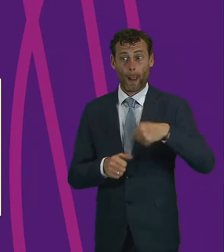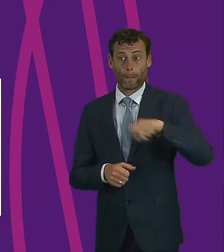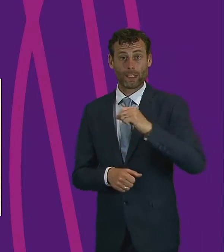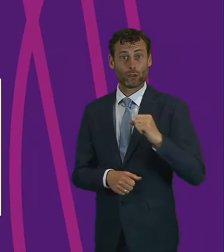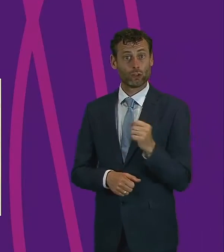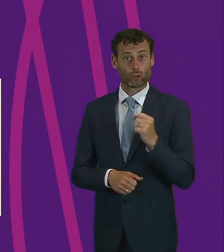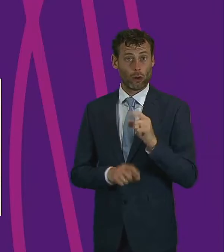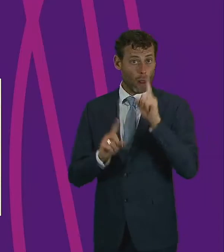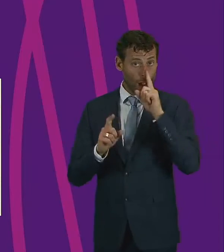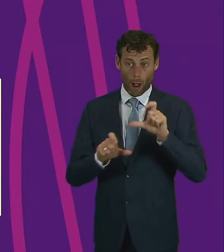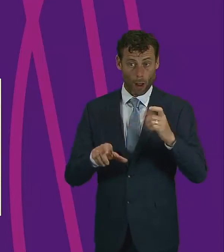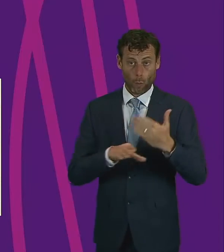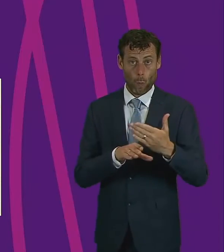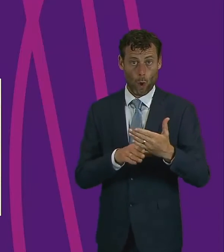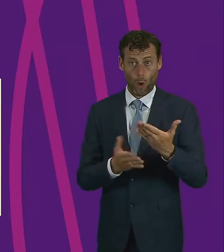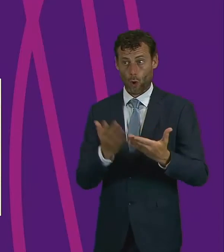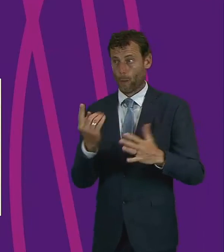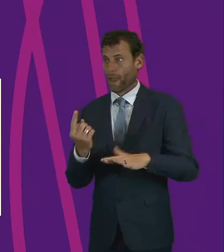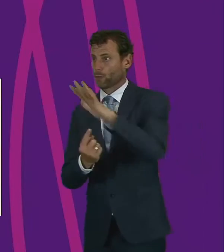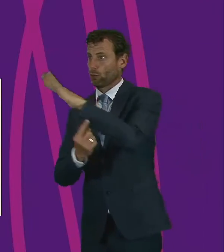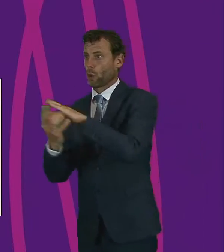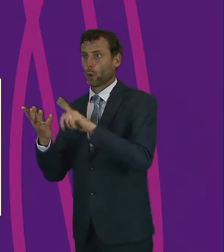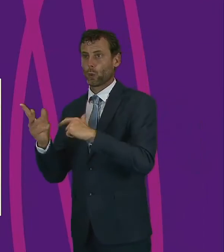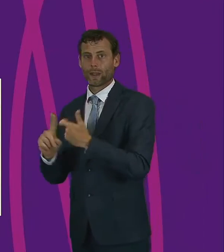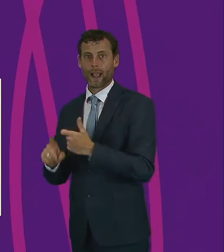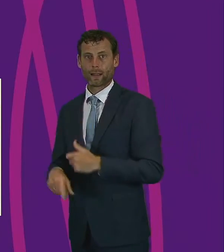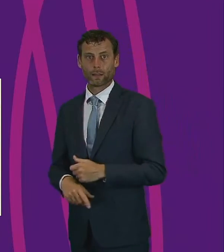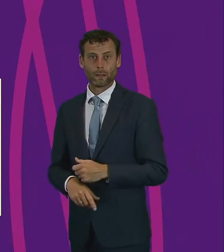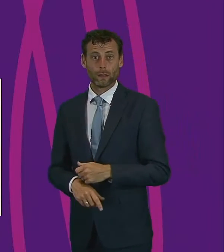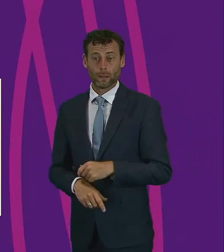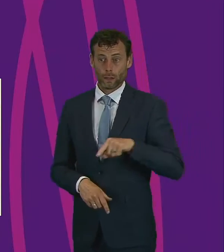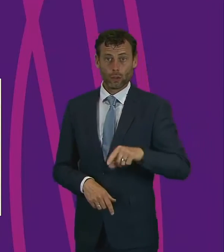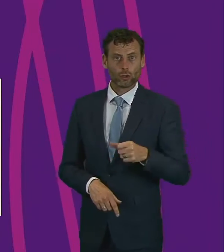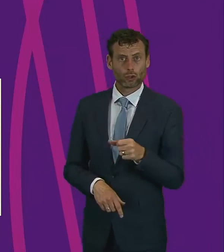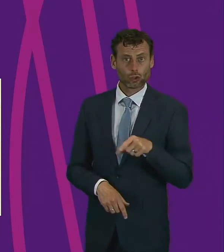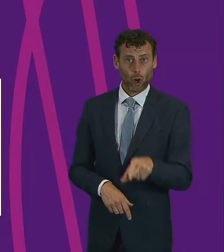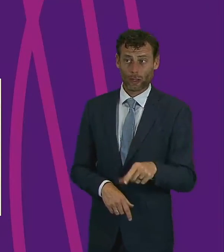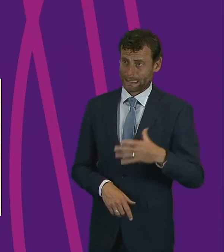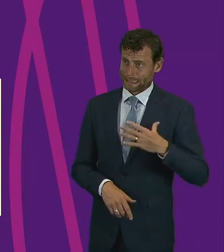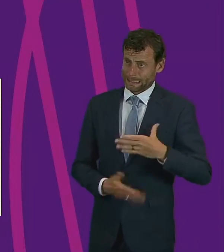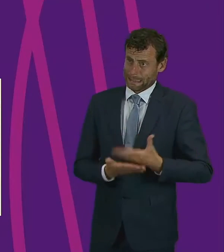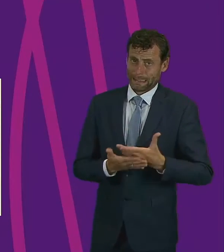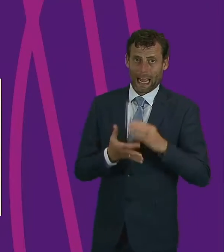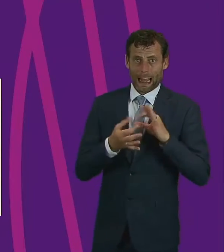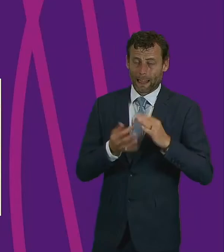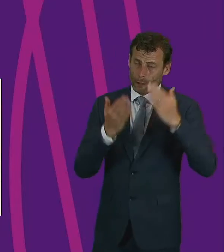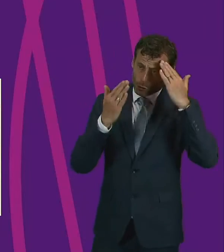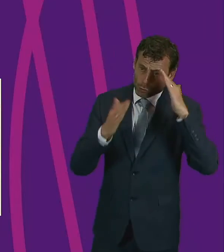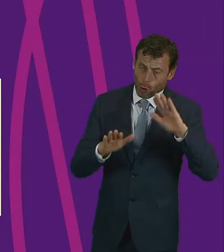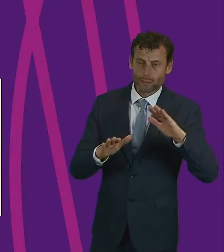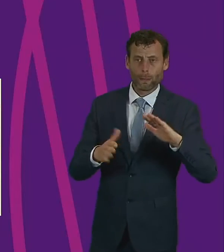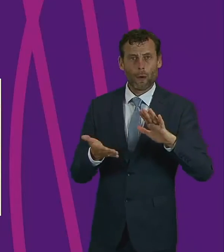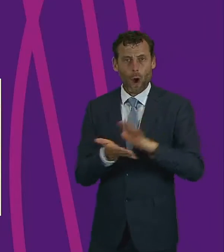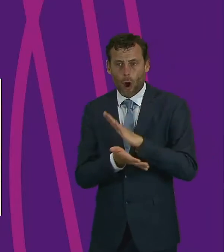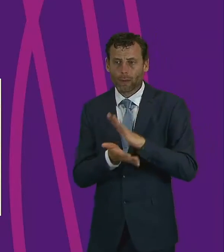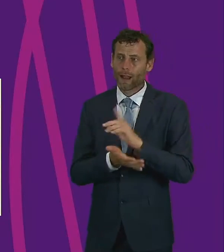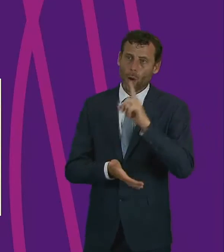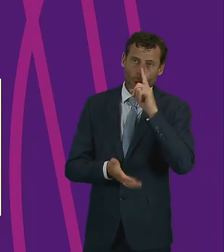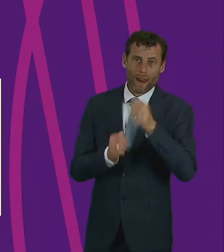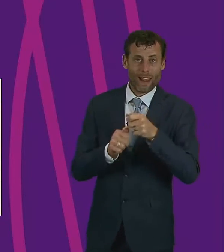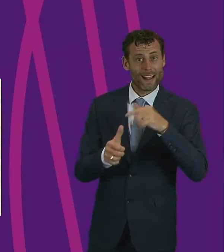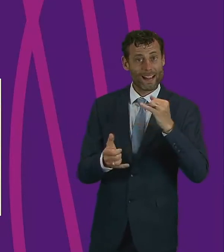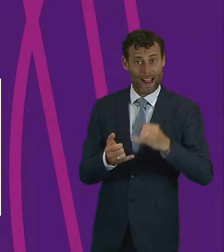rest of the UK. And we have a greater reliance on industries like tourism and hospitality and oil and gas than they do in the